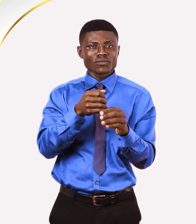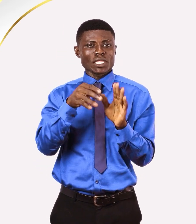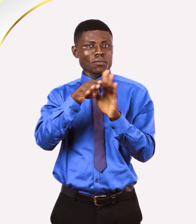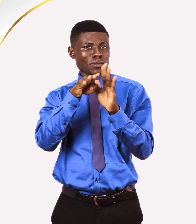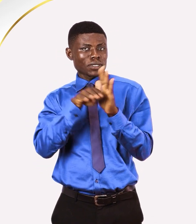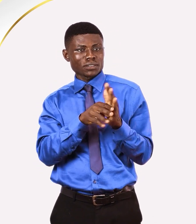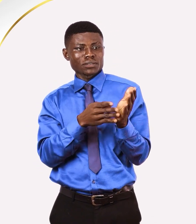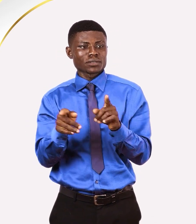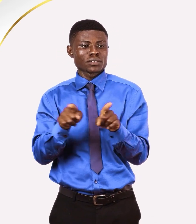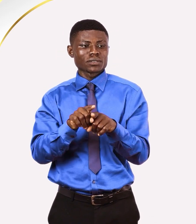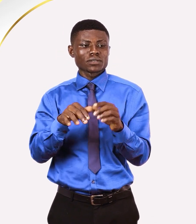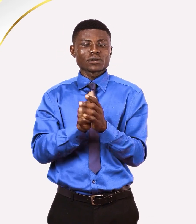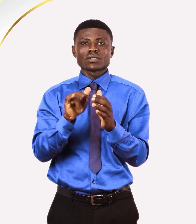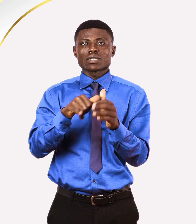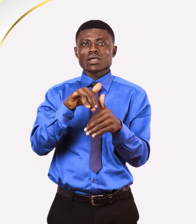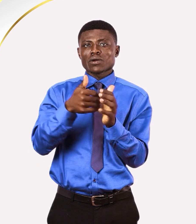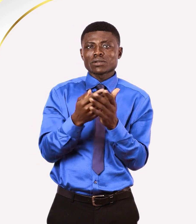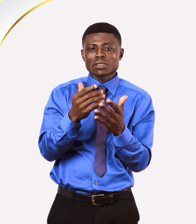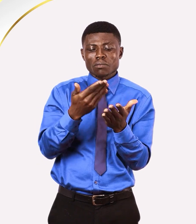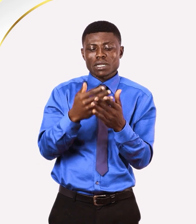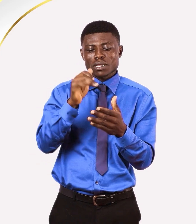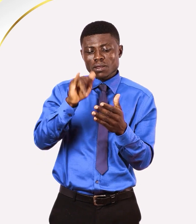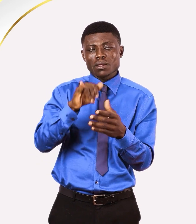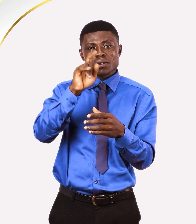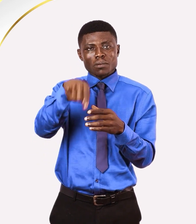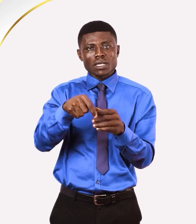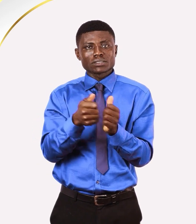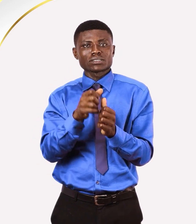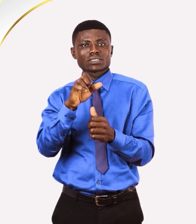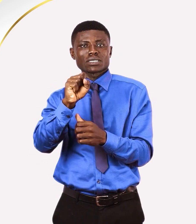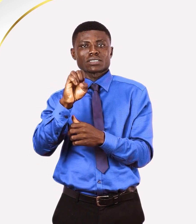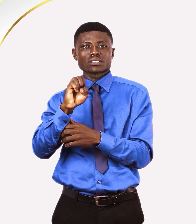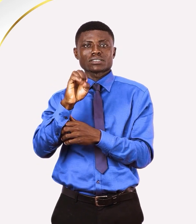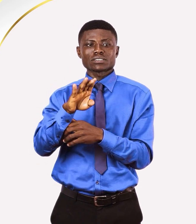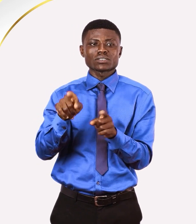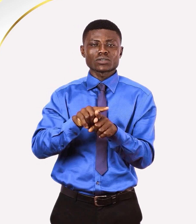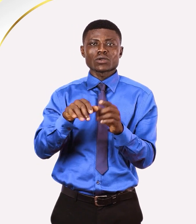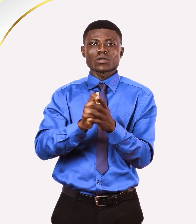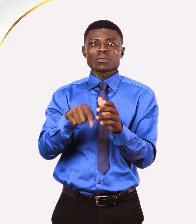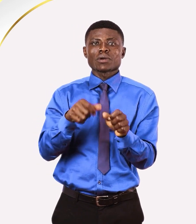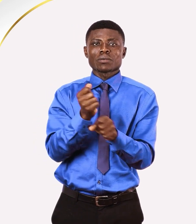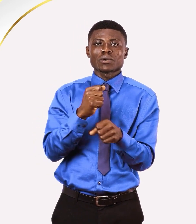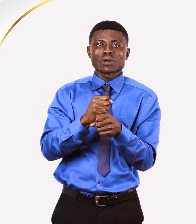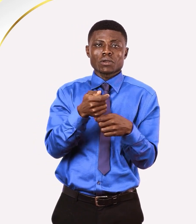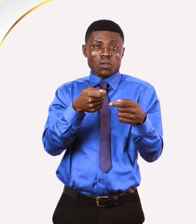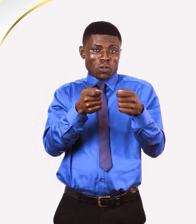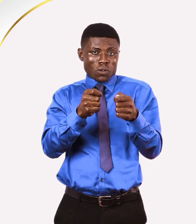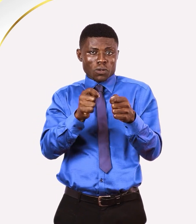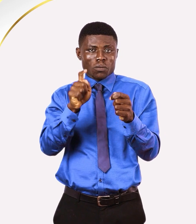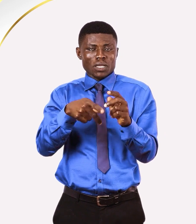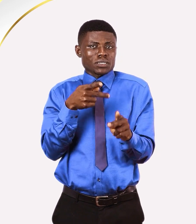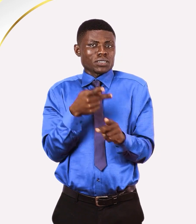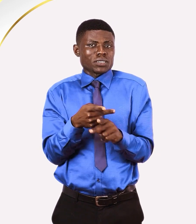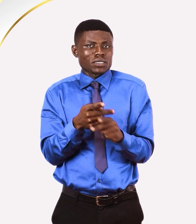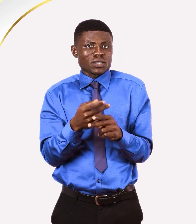the budget, investment of funds of the SEC, and implementation of controls to preserve